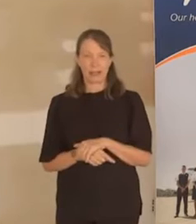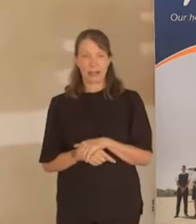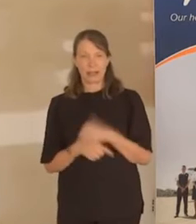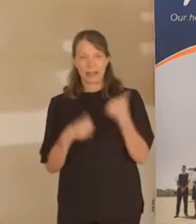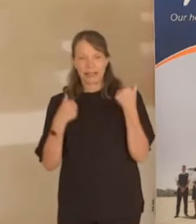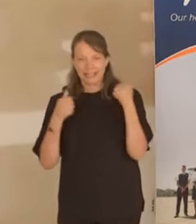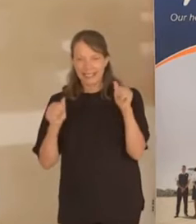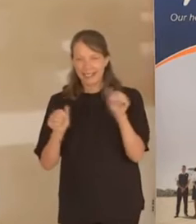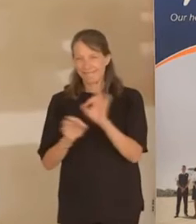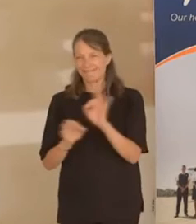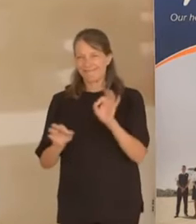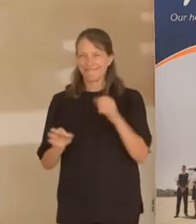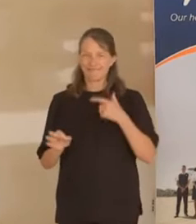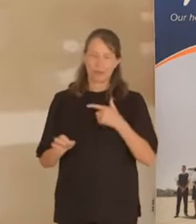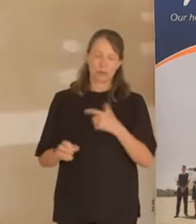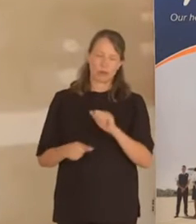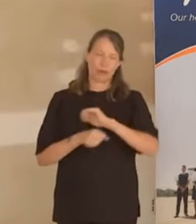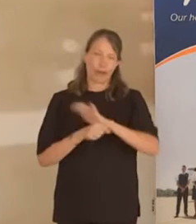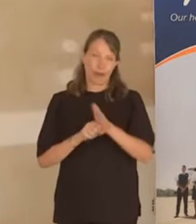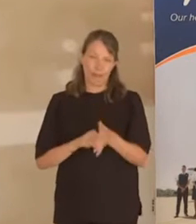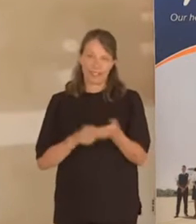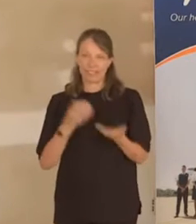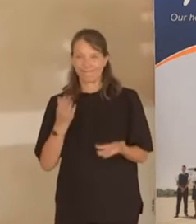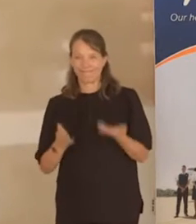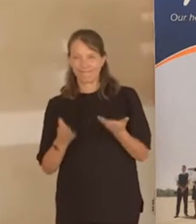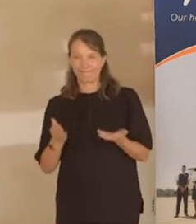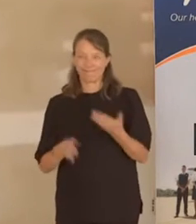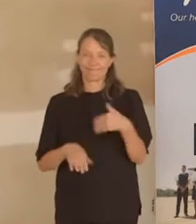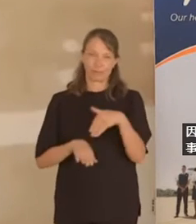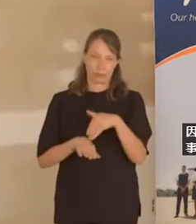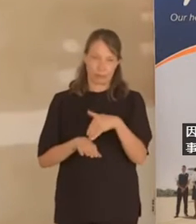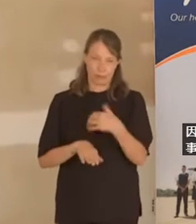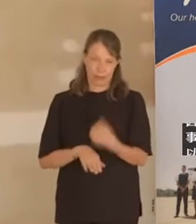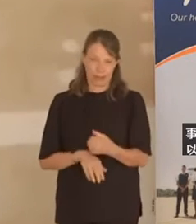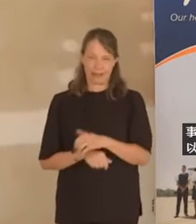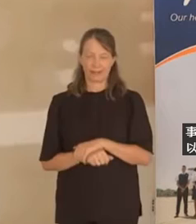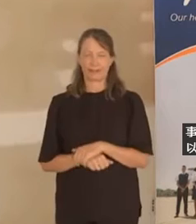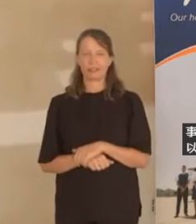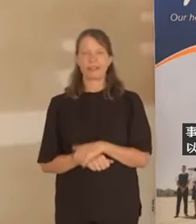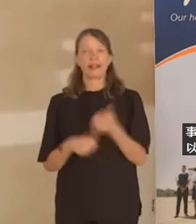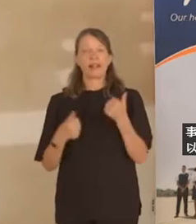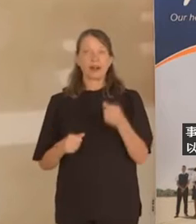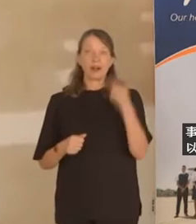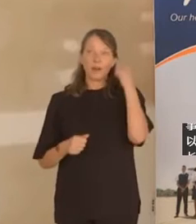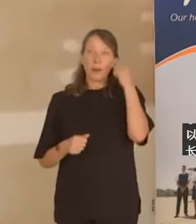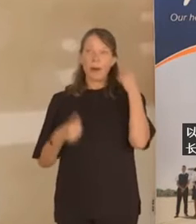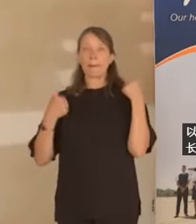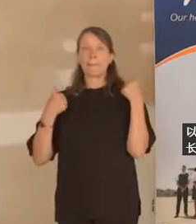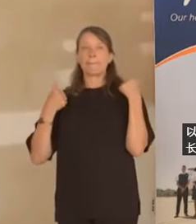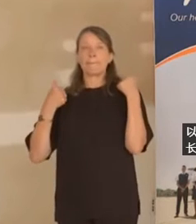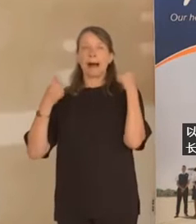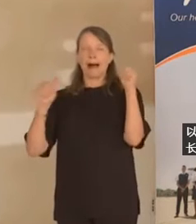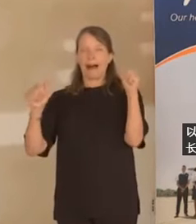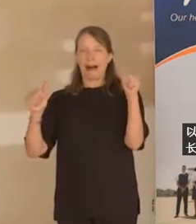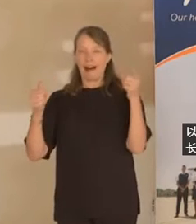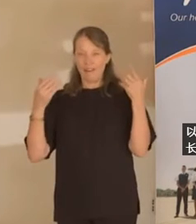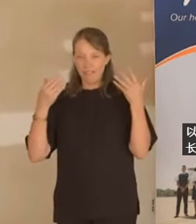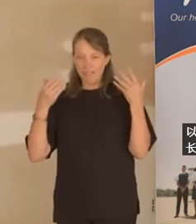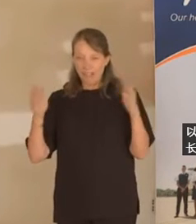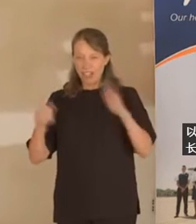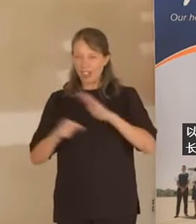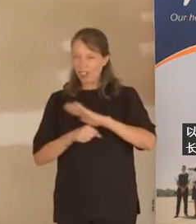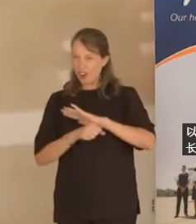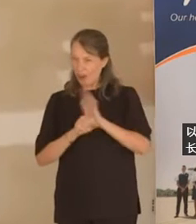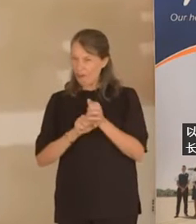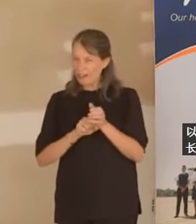because COVID has made it difficult for things to operate, and when we thought we'd arrived at the end of the long dark tunnel at the